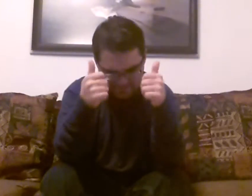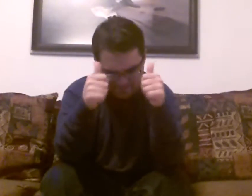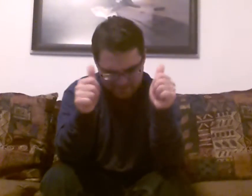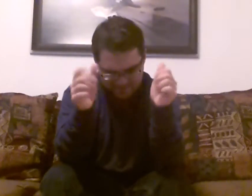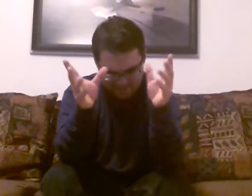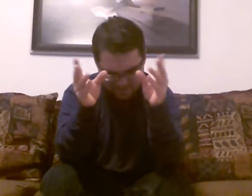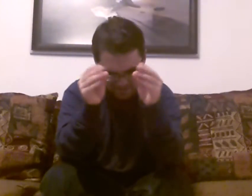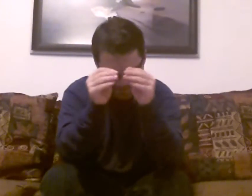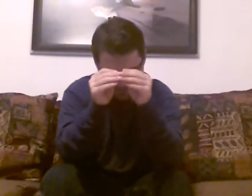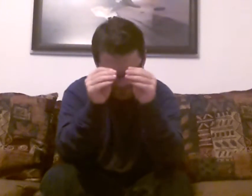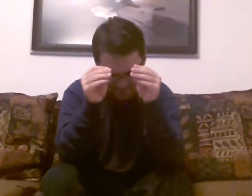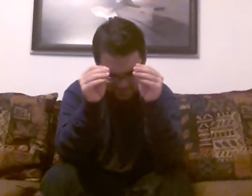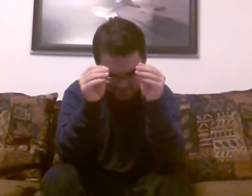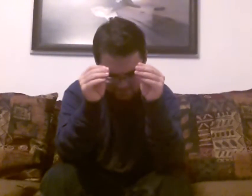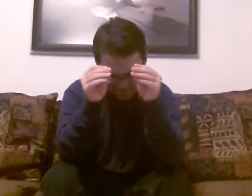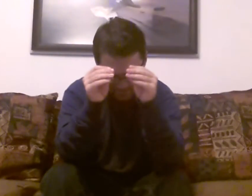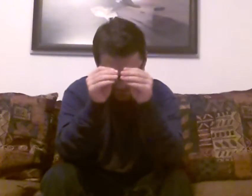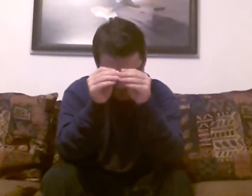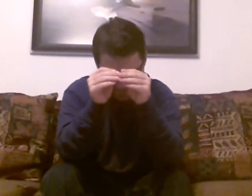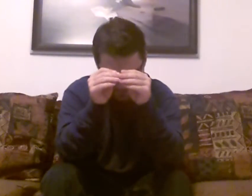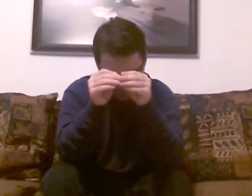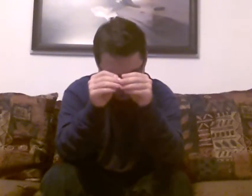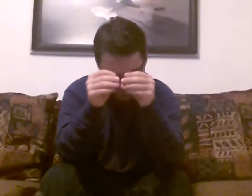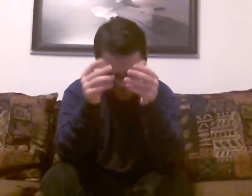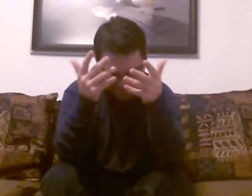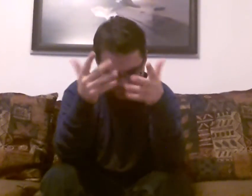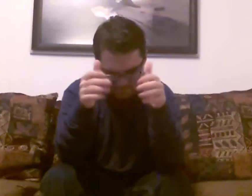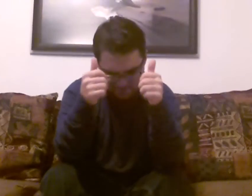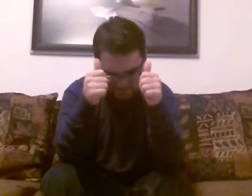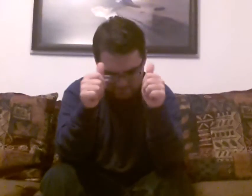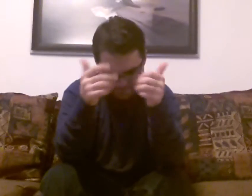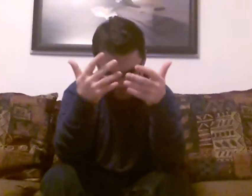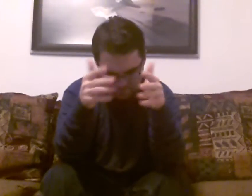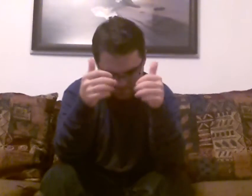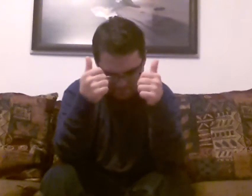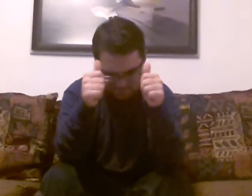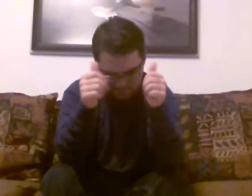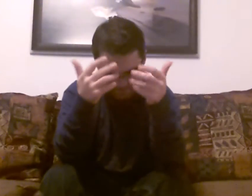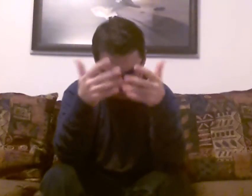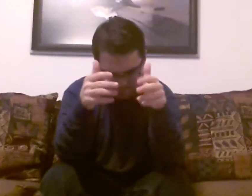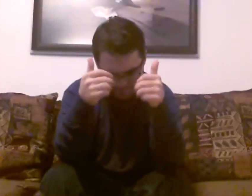Try no more. Don't wanna try, don't wanna try no more.